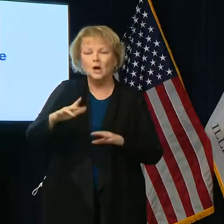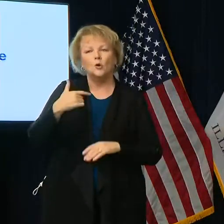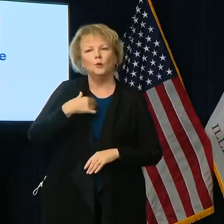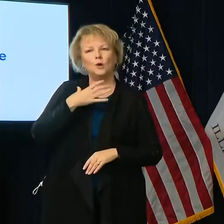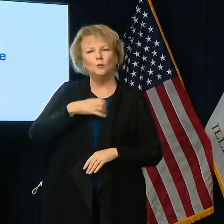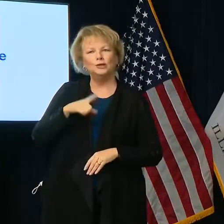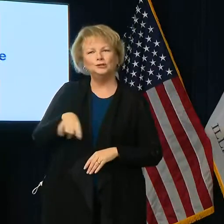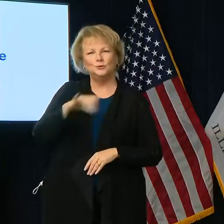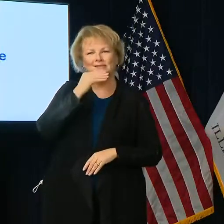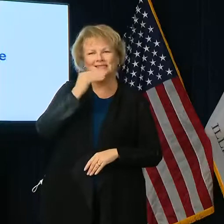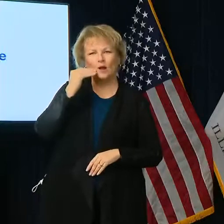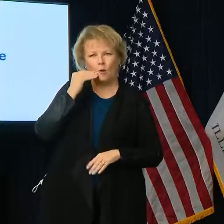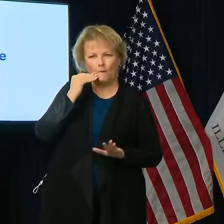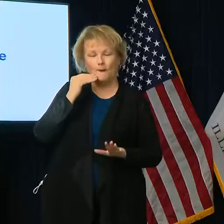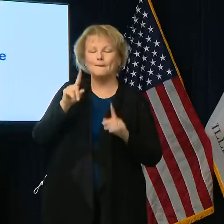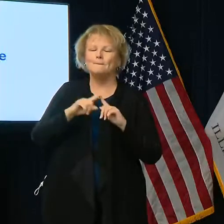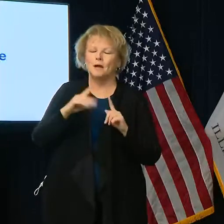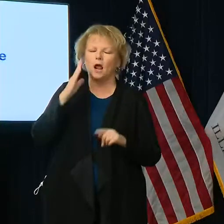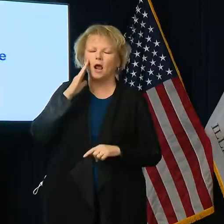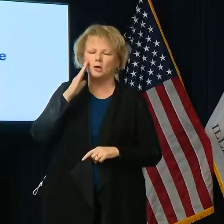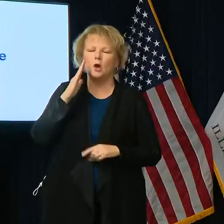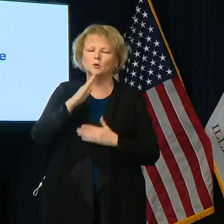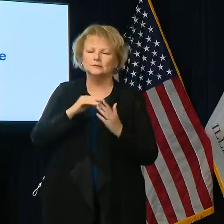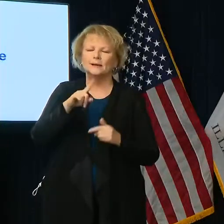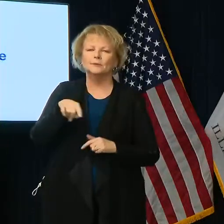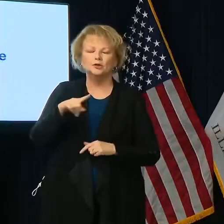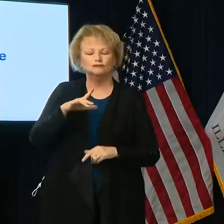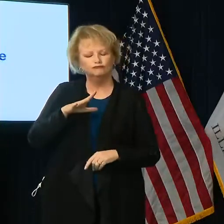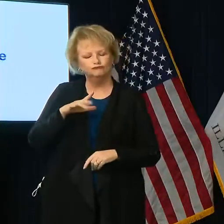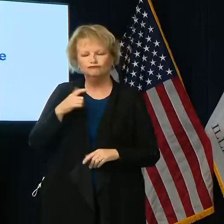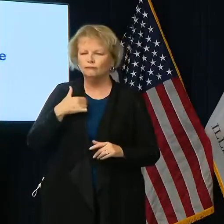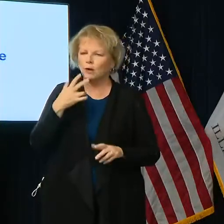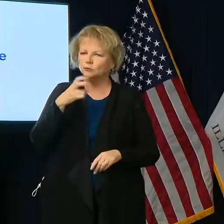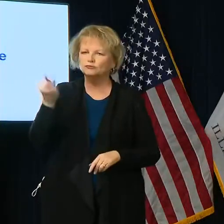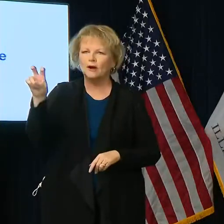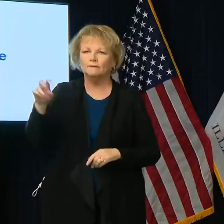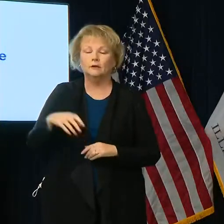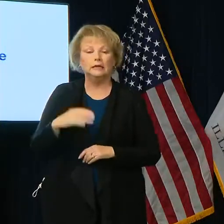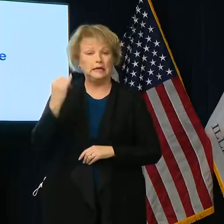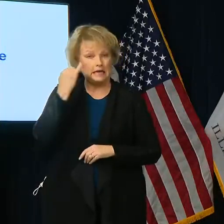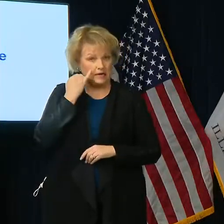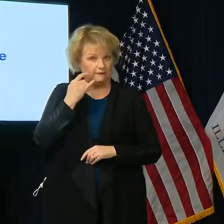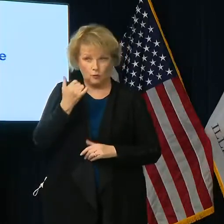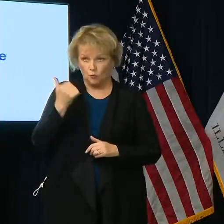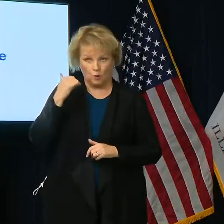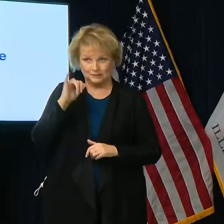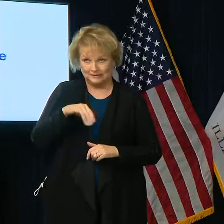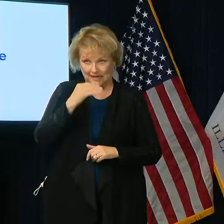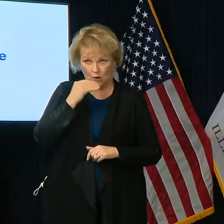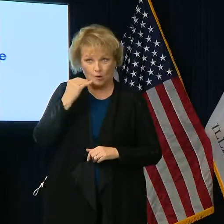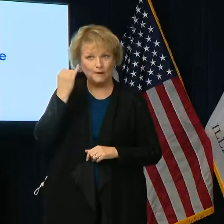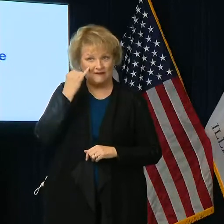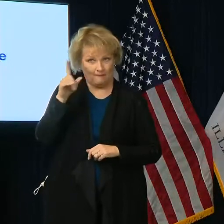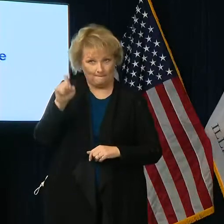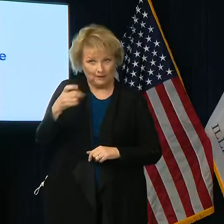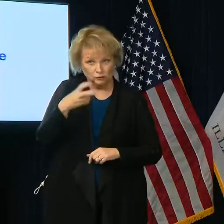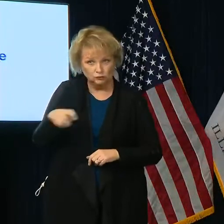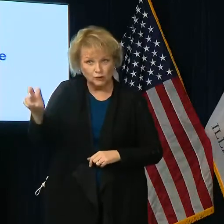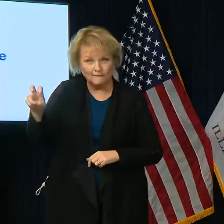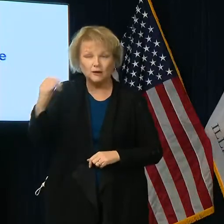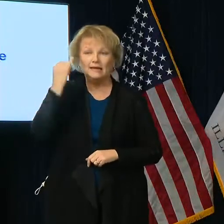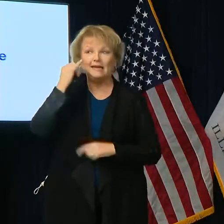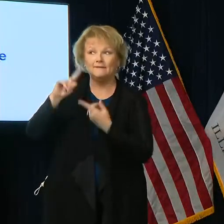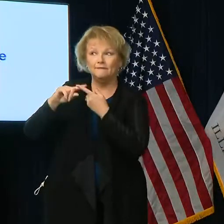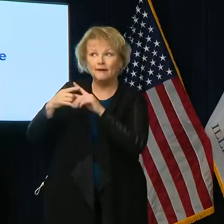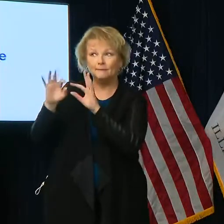who are going to travel anyway. For those of you who will not heed this recommendation, or people who have family or friends